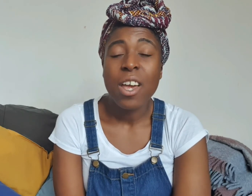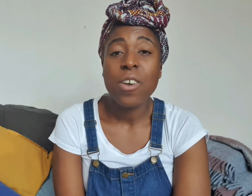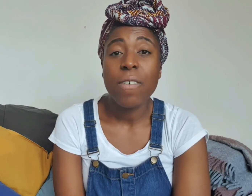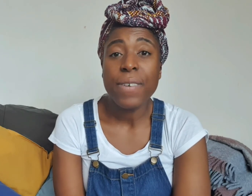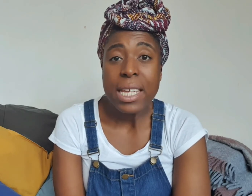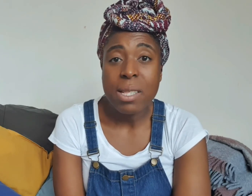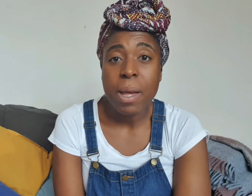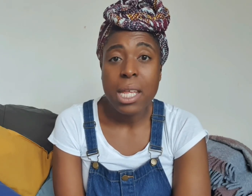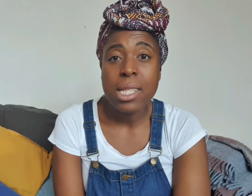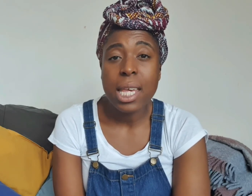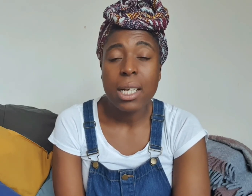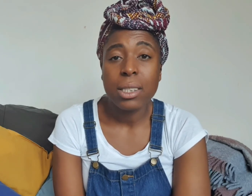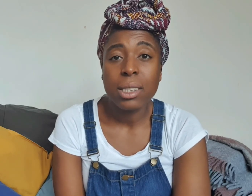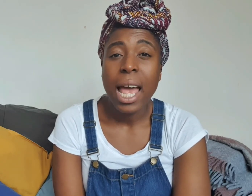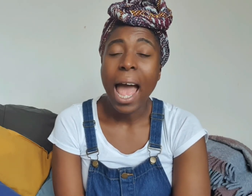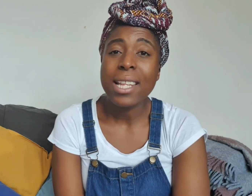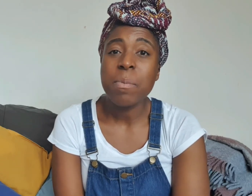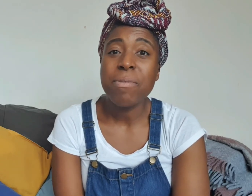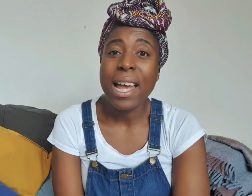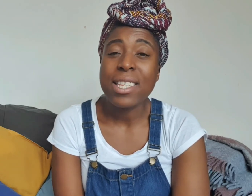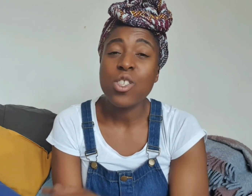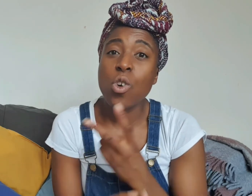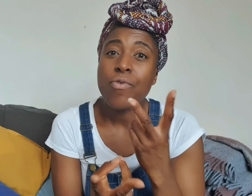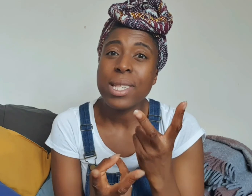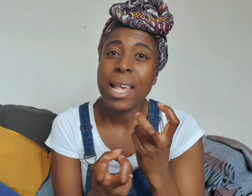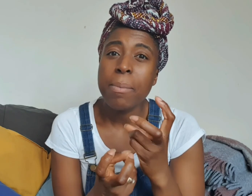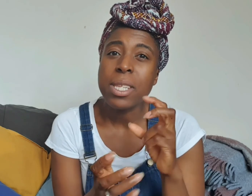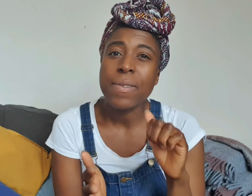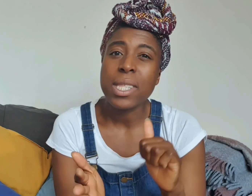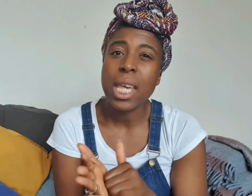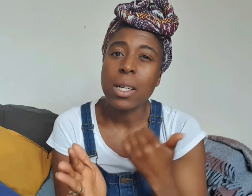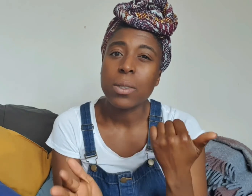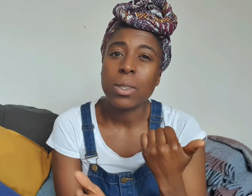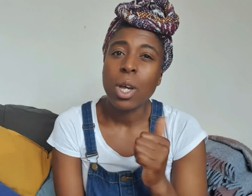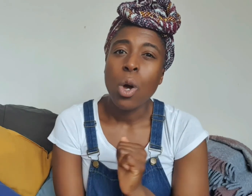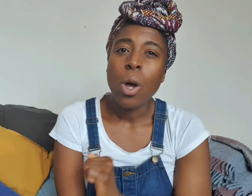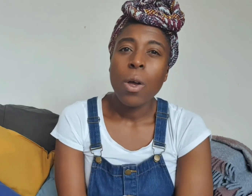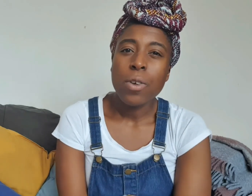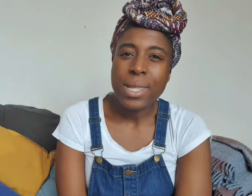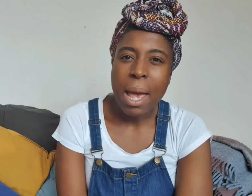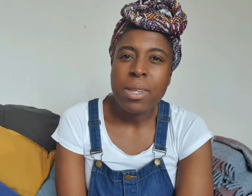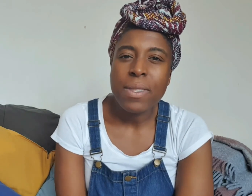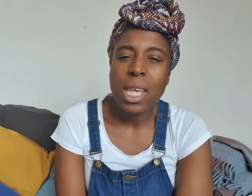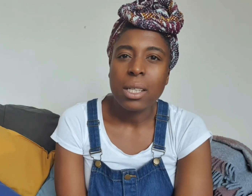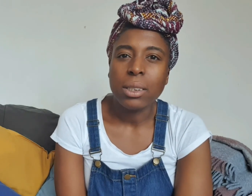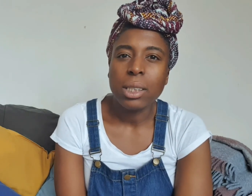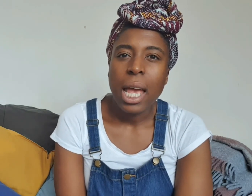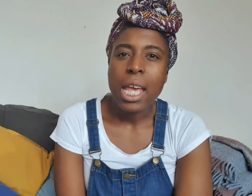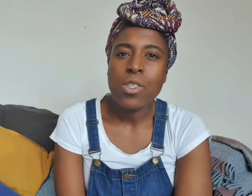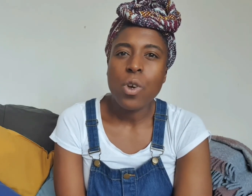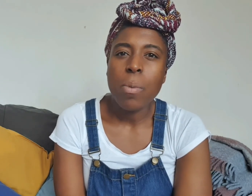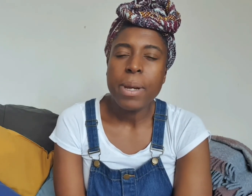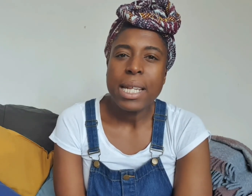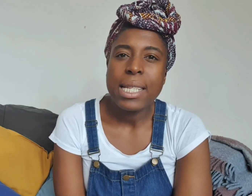your fingerspelling skills and to practice your receptive skills. Your receptive skills is your ability